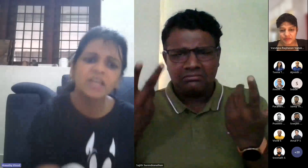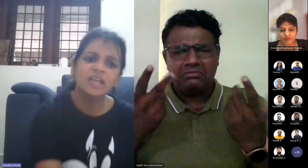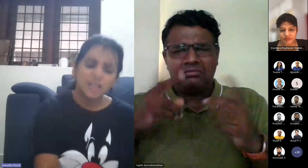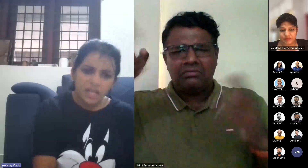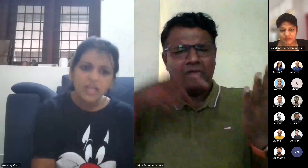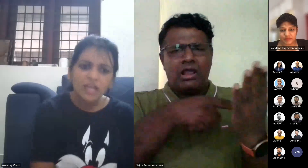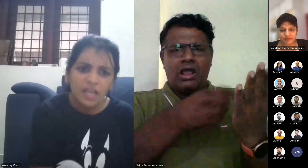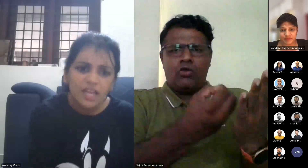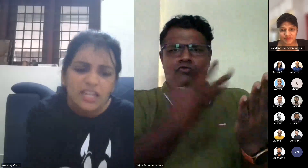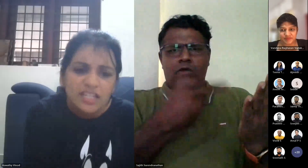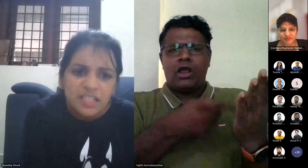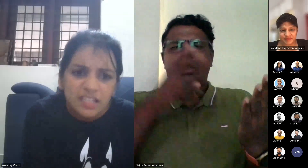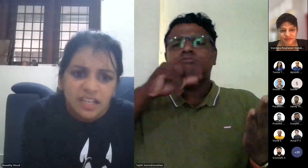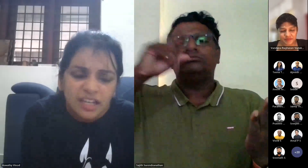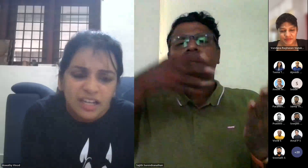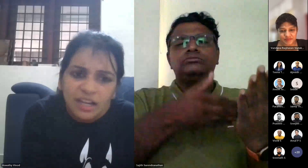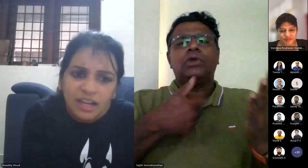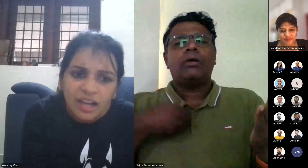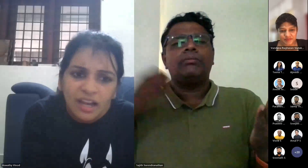Gym.